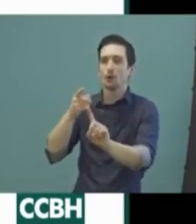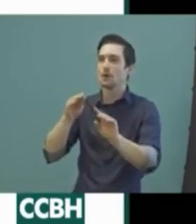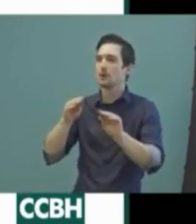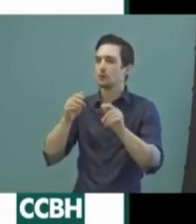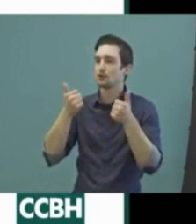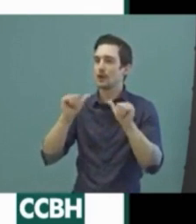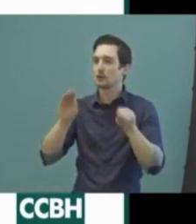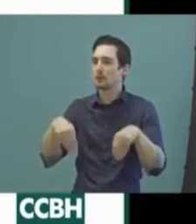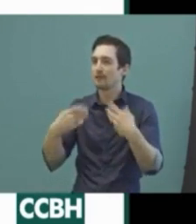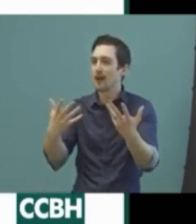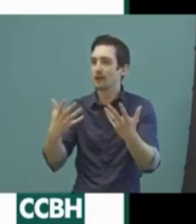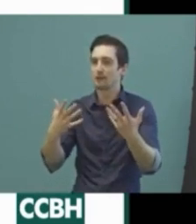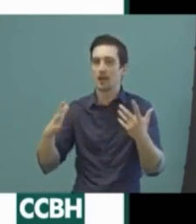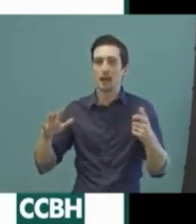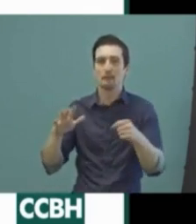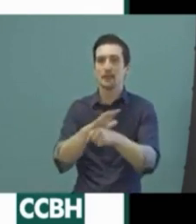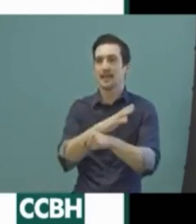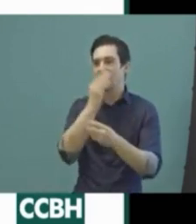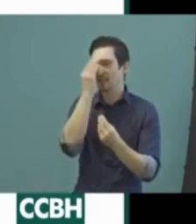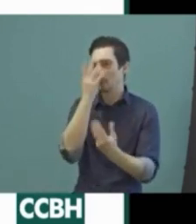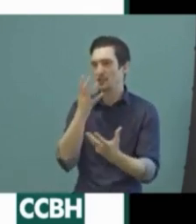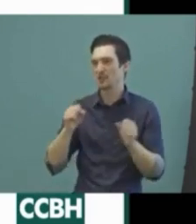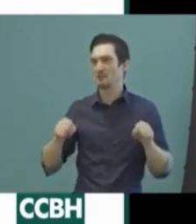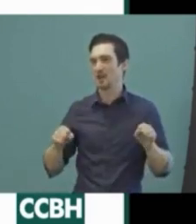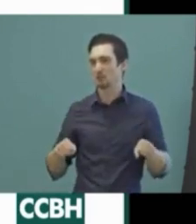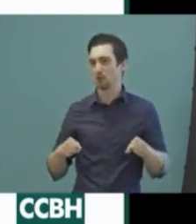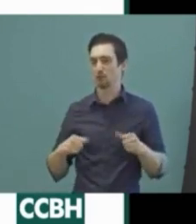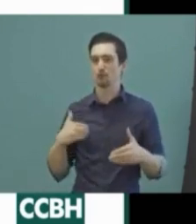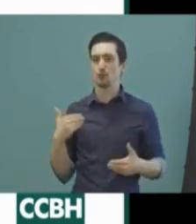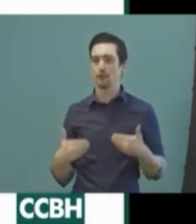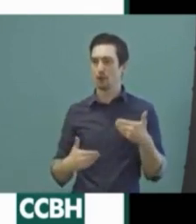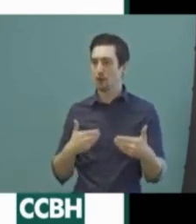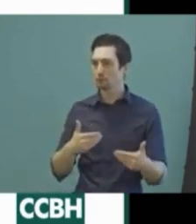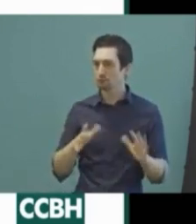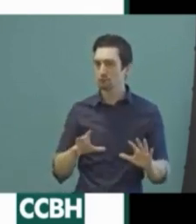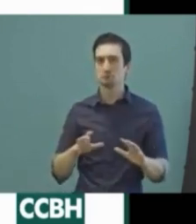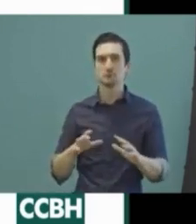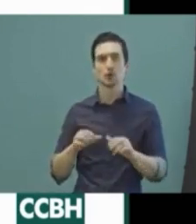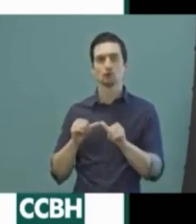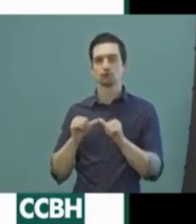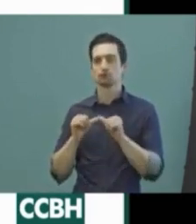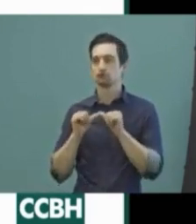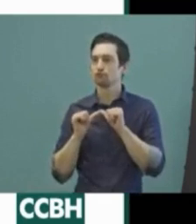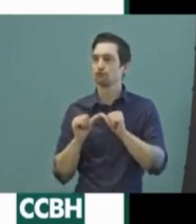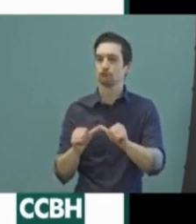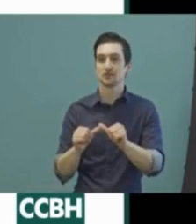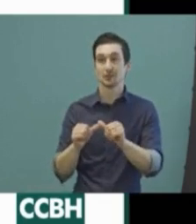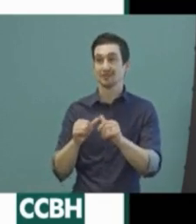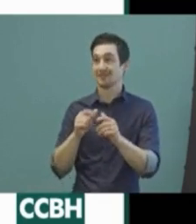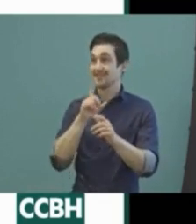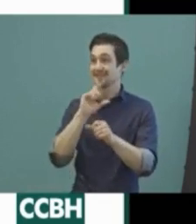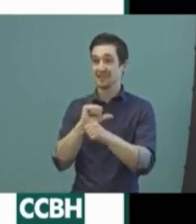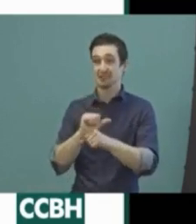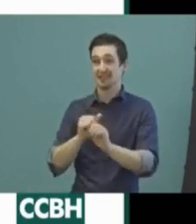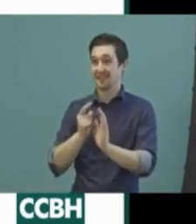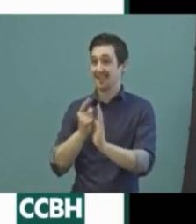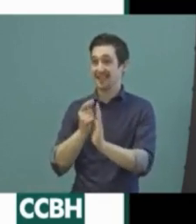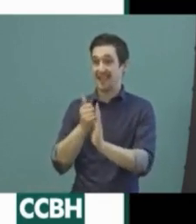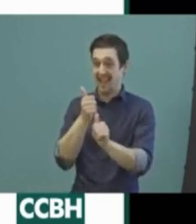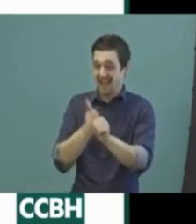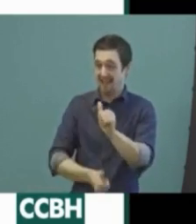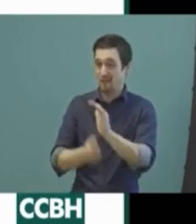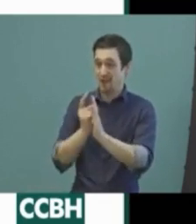complete information possible as we move along, and this continues to change literally by the hour, and our team